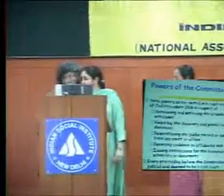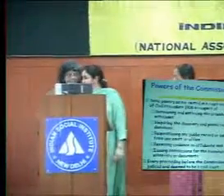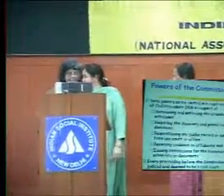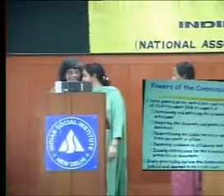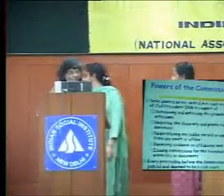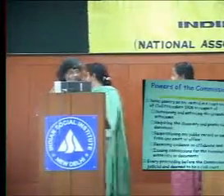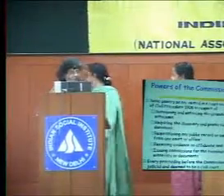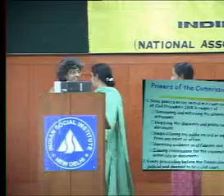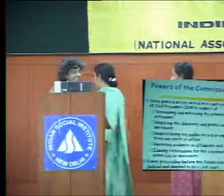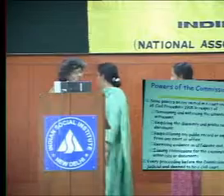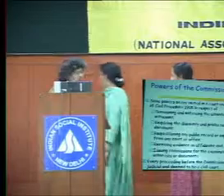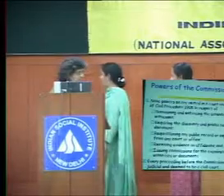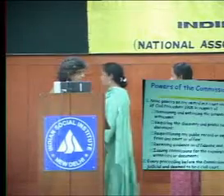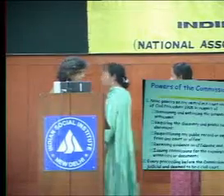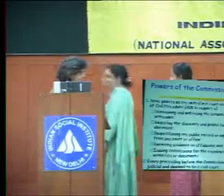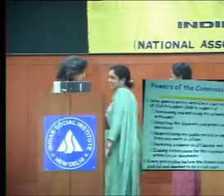it,